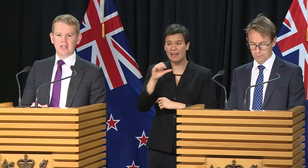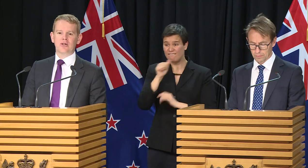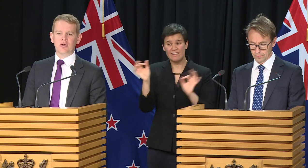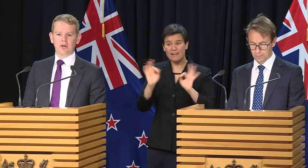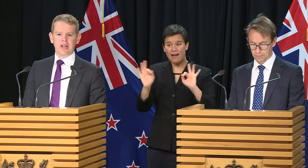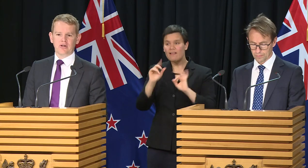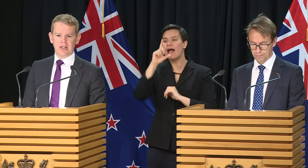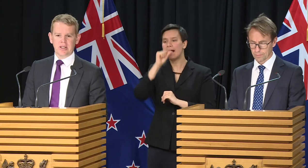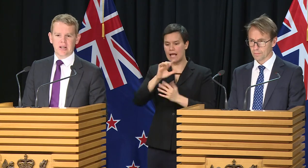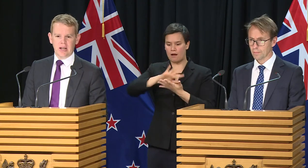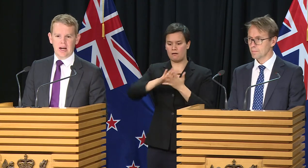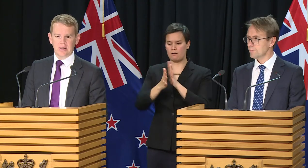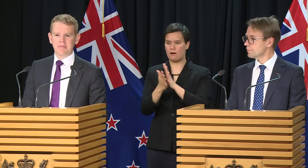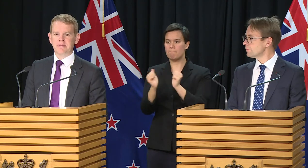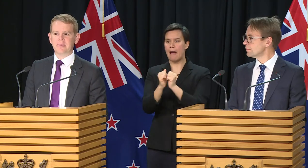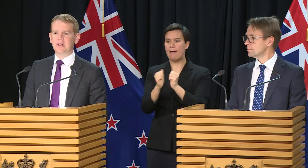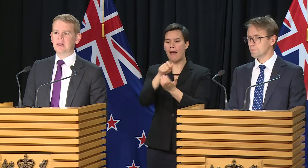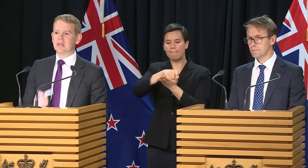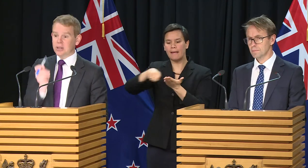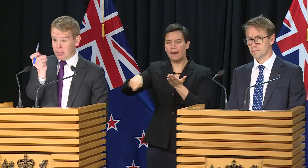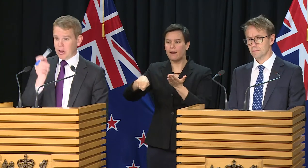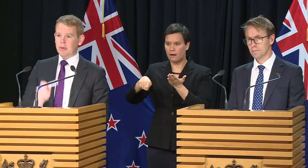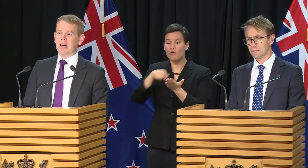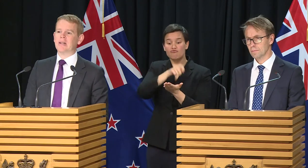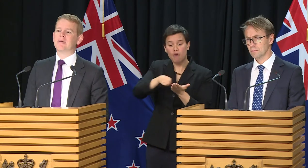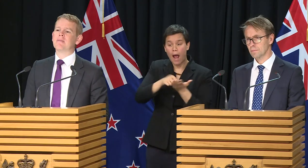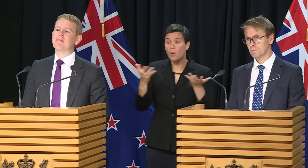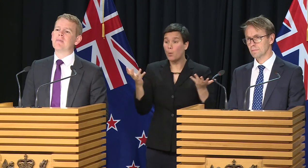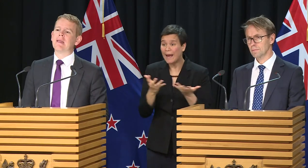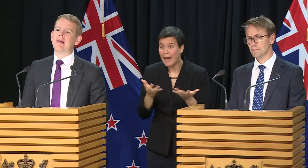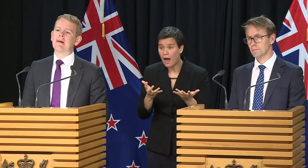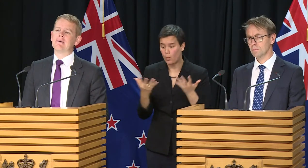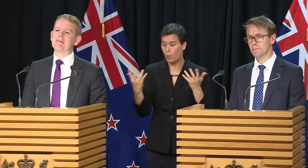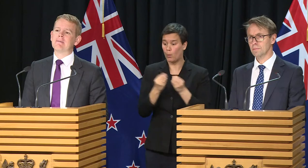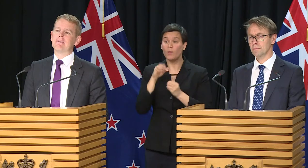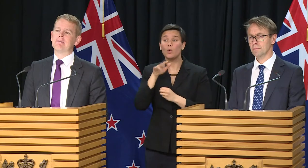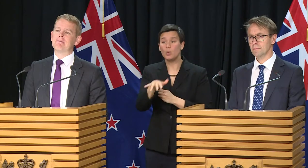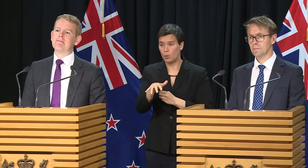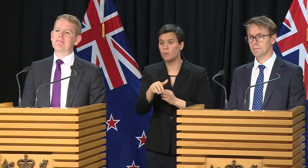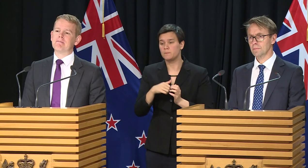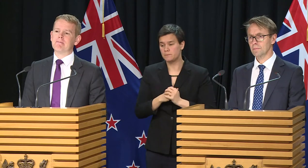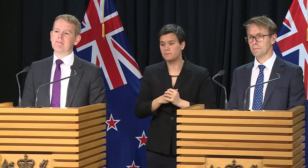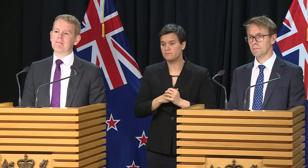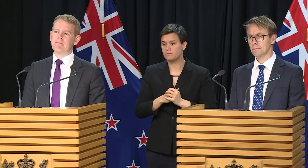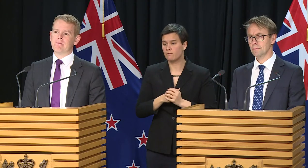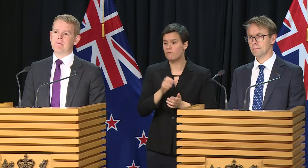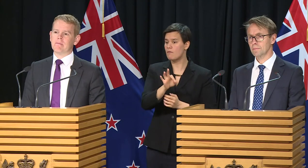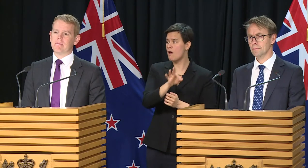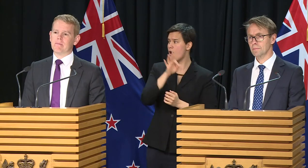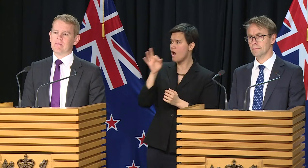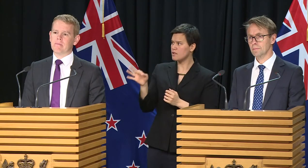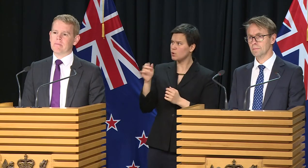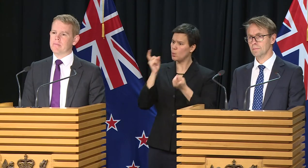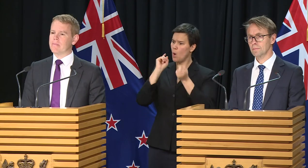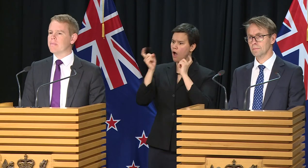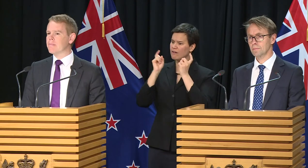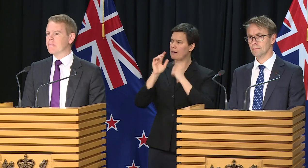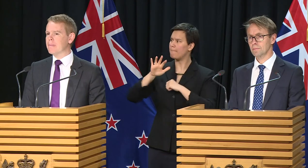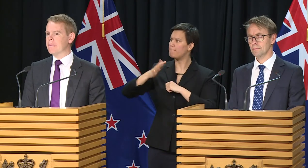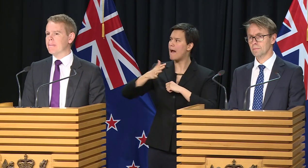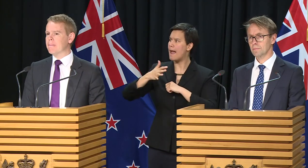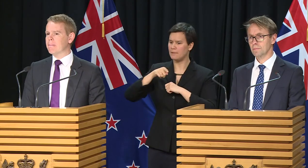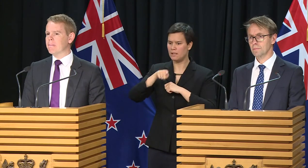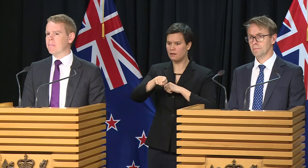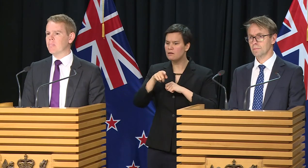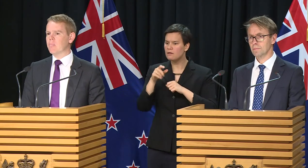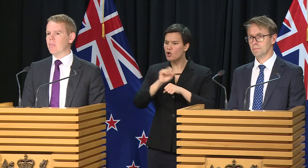that if they need to do contact tracing, they can. Yeah, I'm concerned about how much further this might have spread, especially given testing centres aren't as busy as they